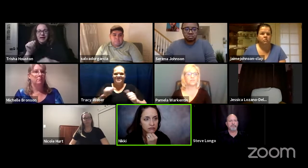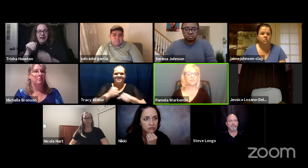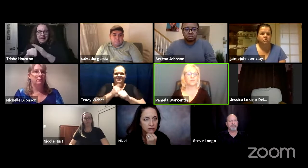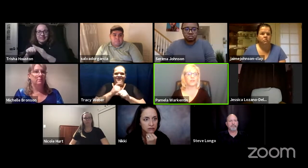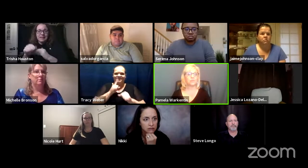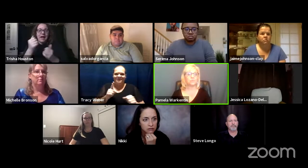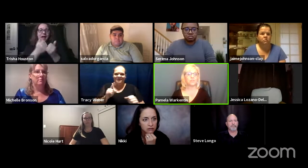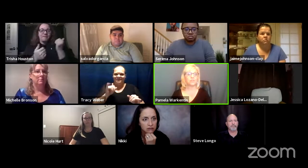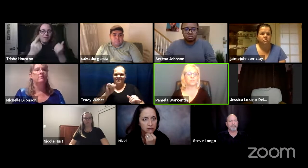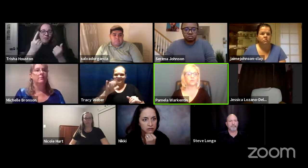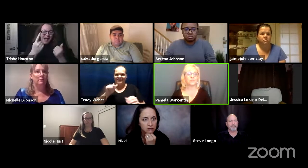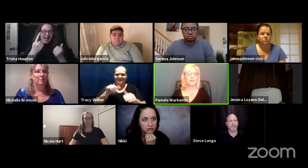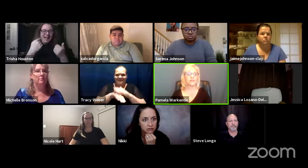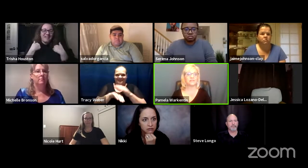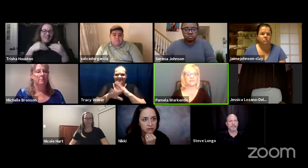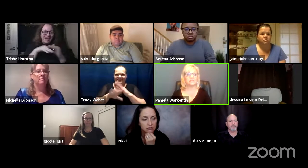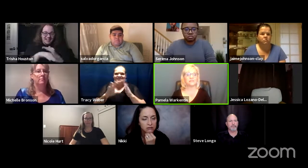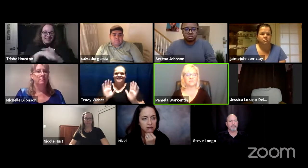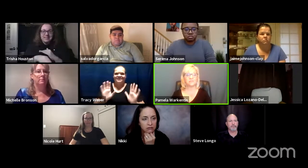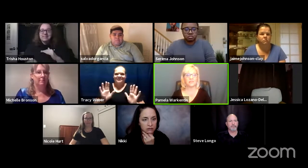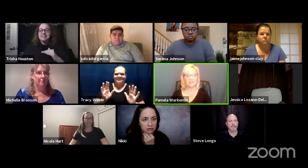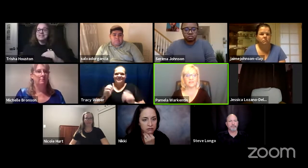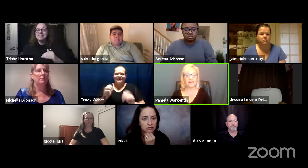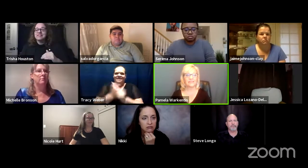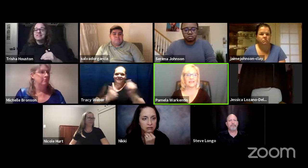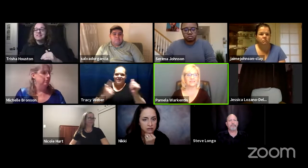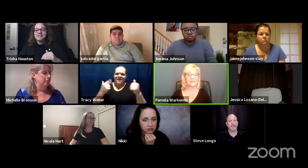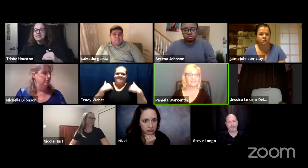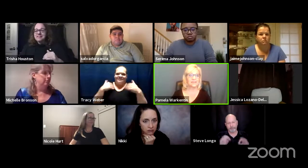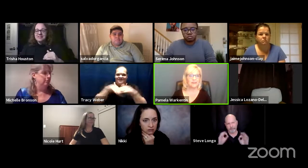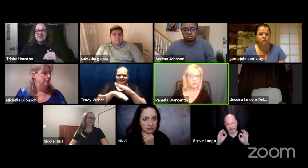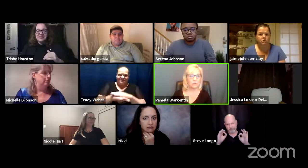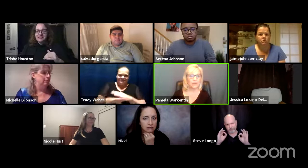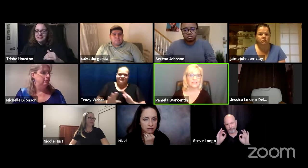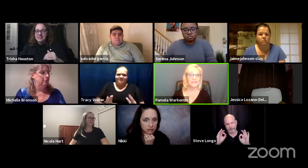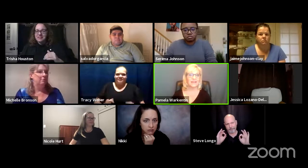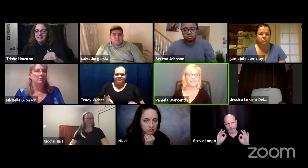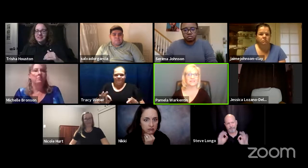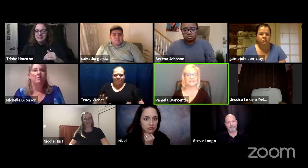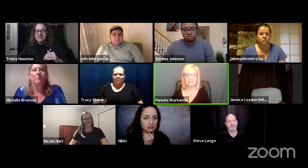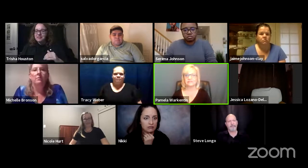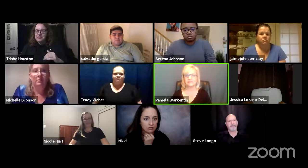Just trying to ensure that Jessica has access, that everyone has access.